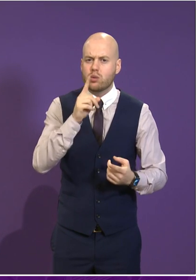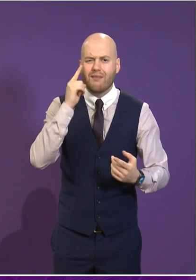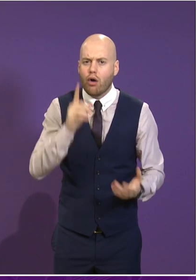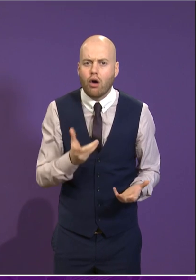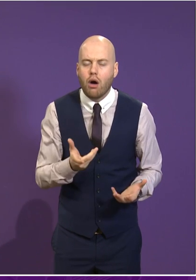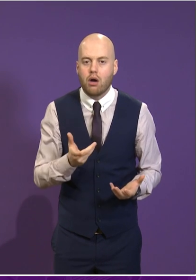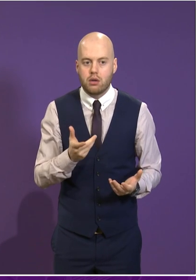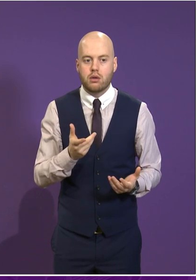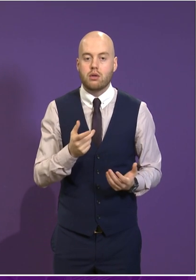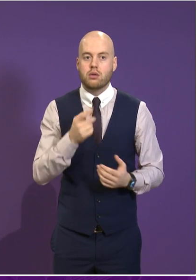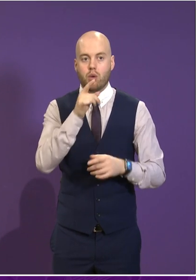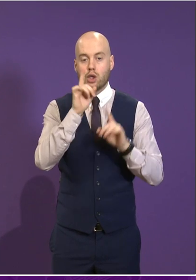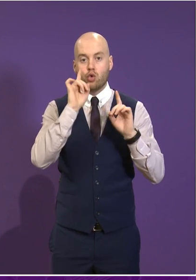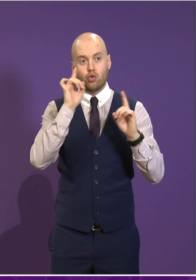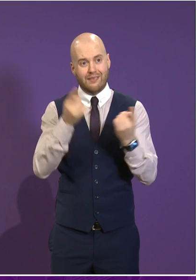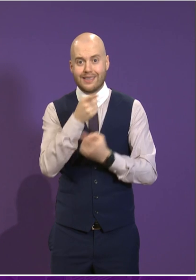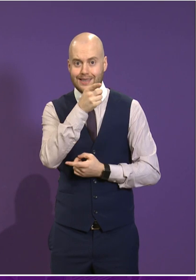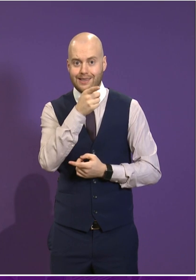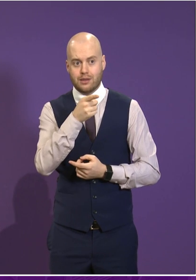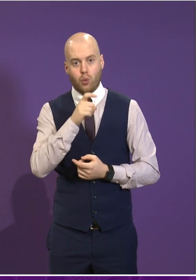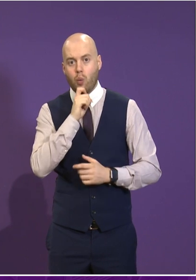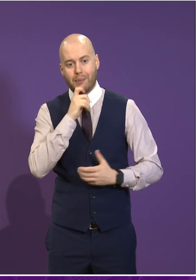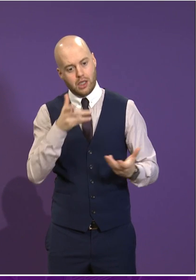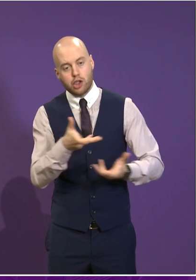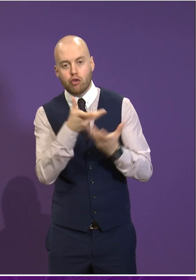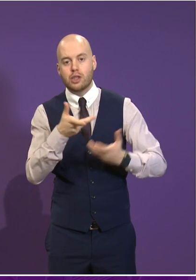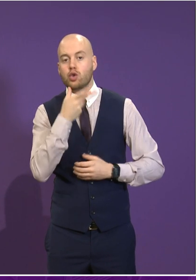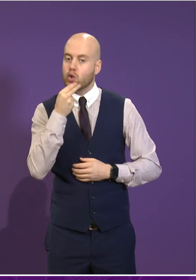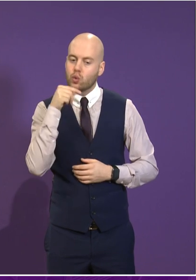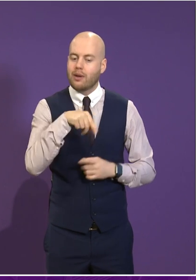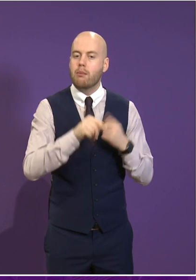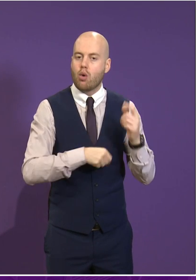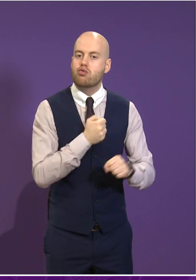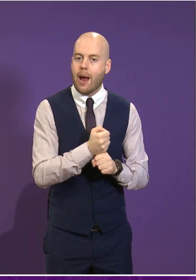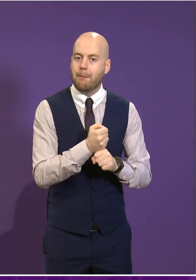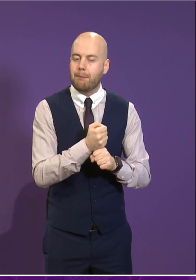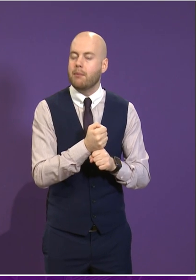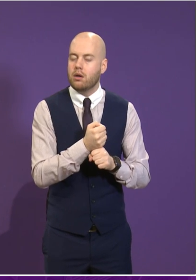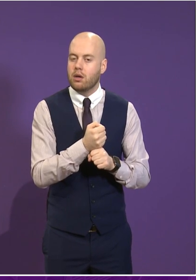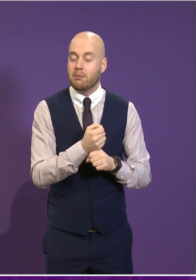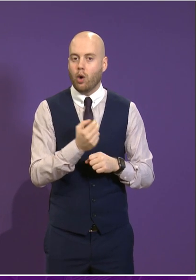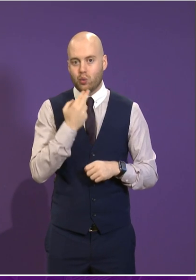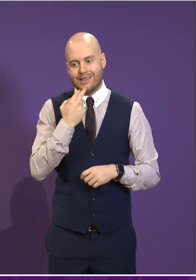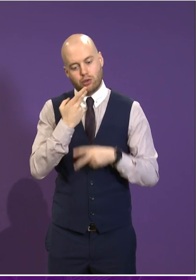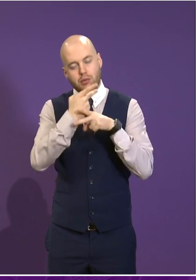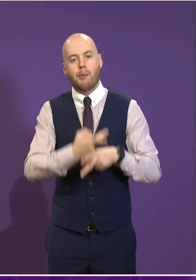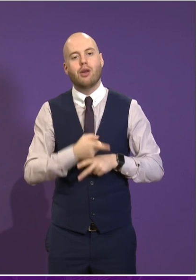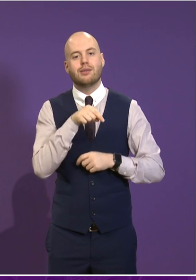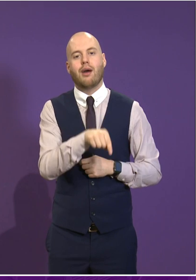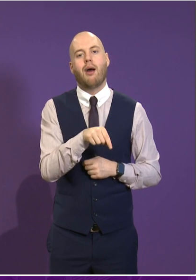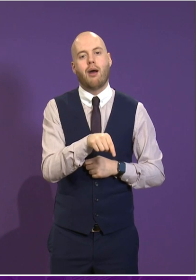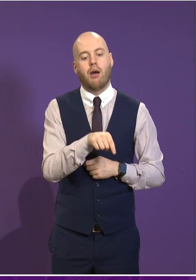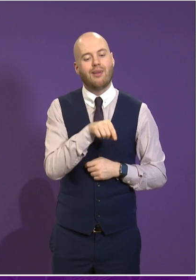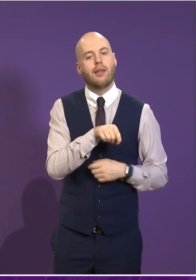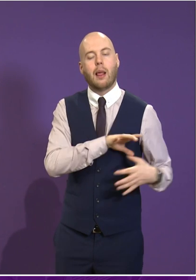and universities are either encouraged to use that or to use it better and how that's monitored, because that ties into